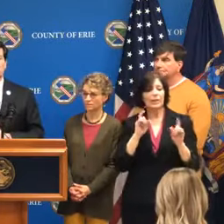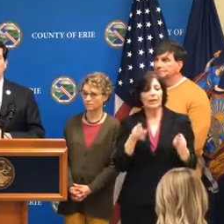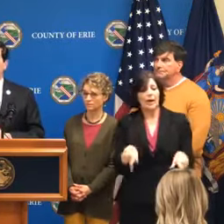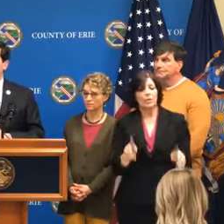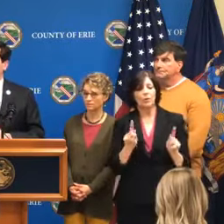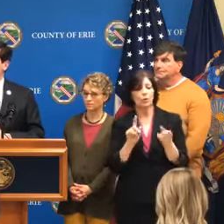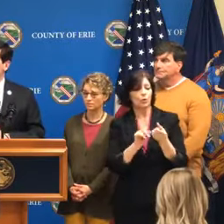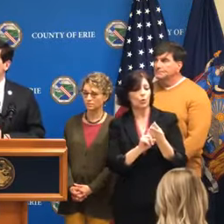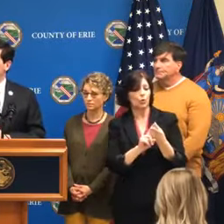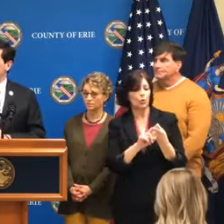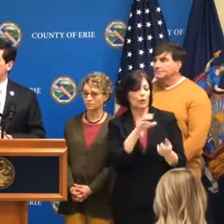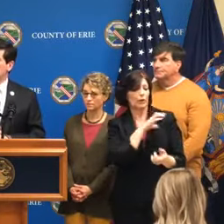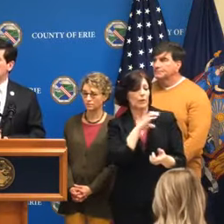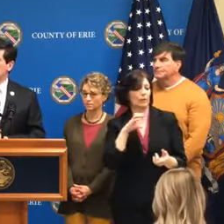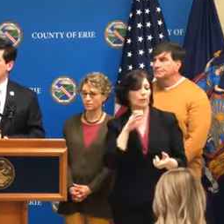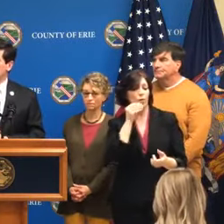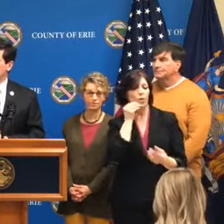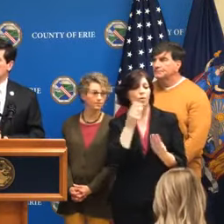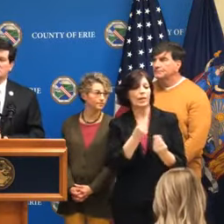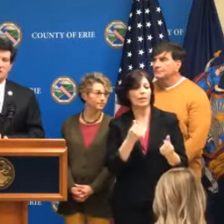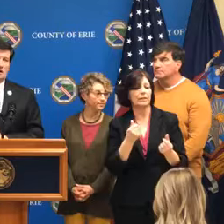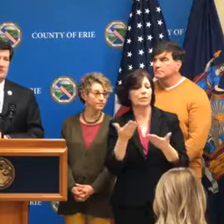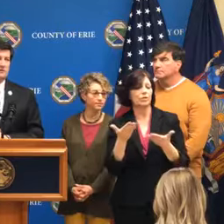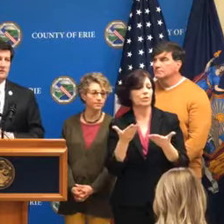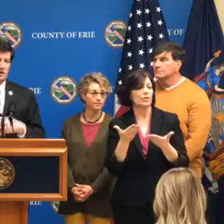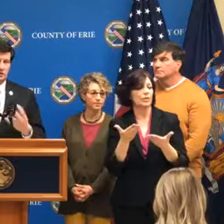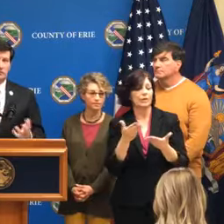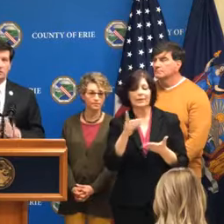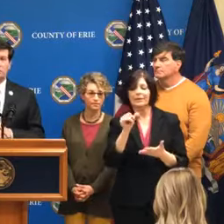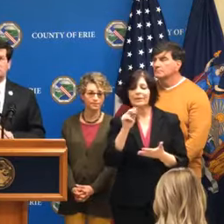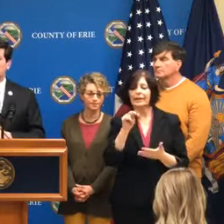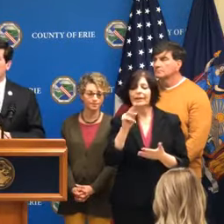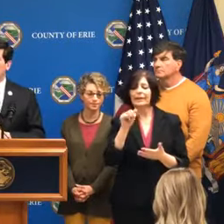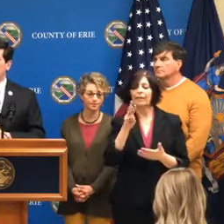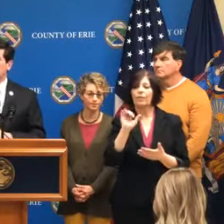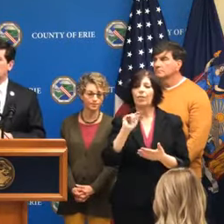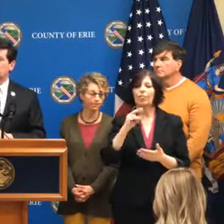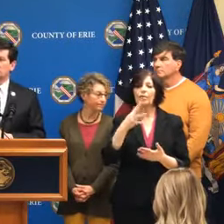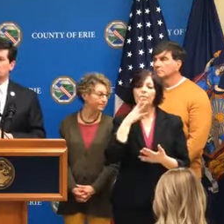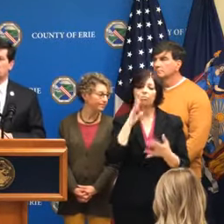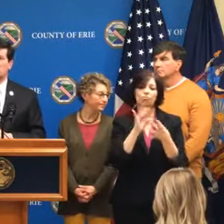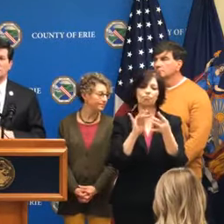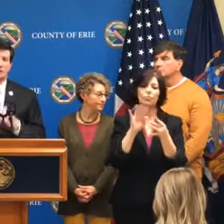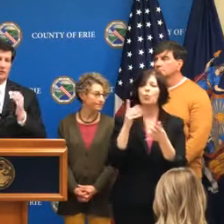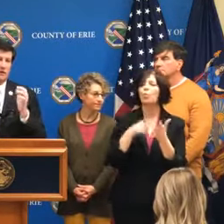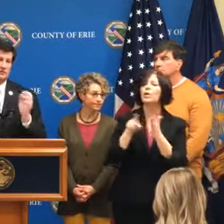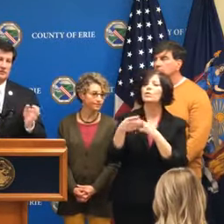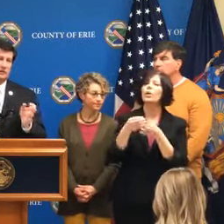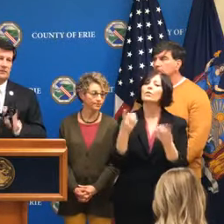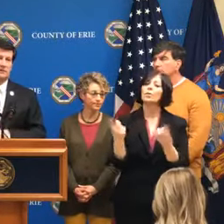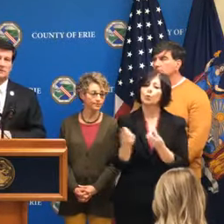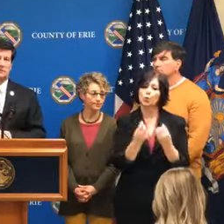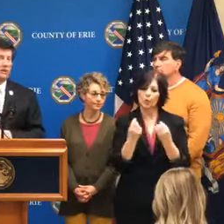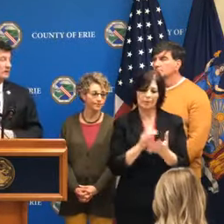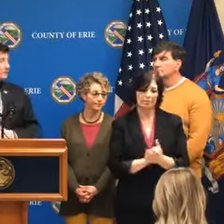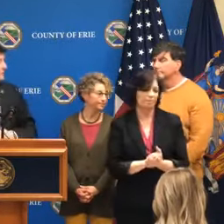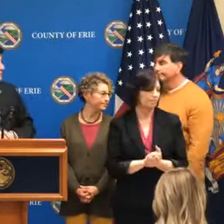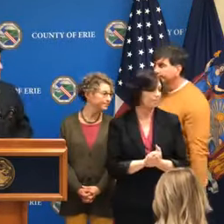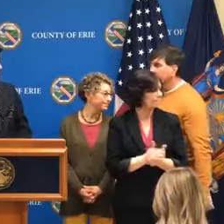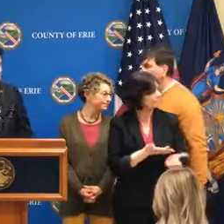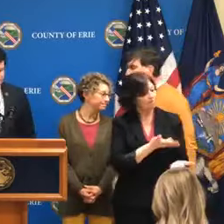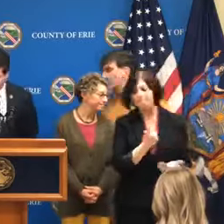the Commissioner of Homeland Security and Emergency Services, Dan Neverth, to talk a little bit more about some of the things that his office is working on and what we're also recommending to the public.